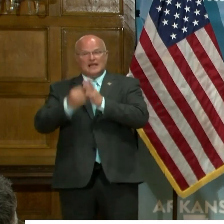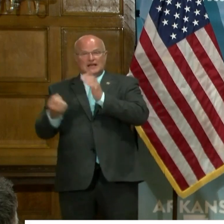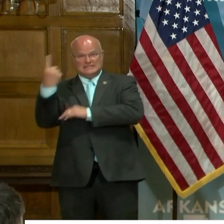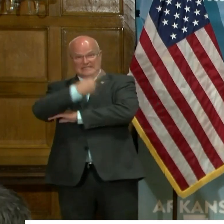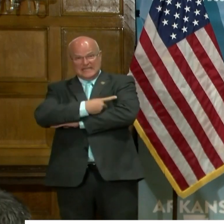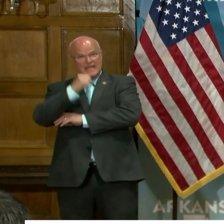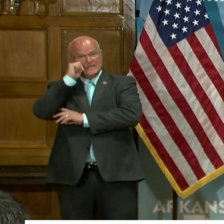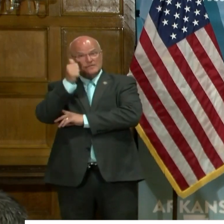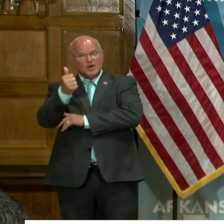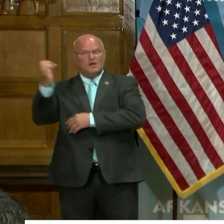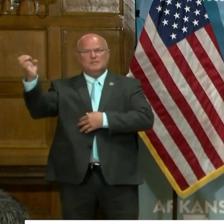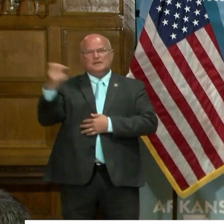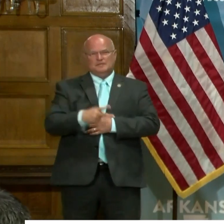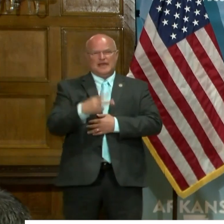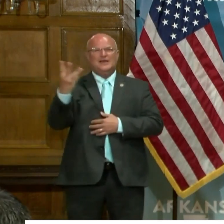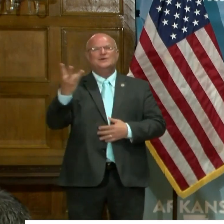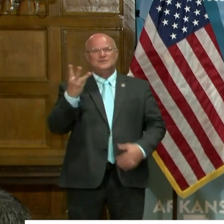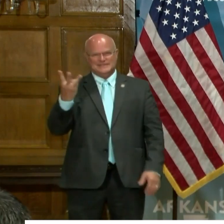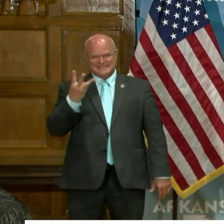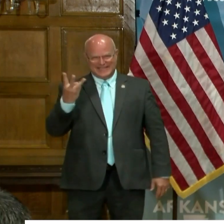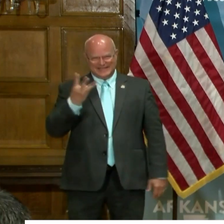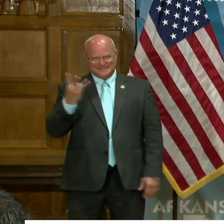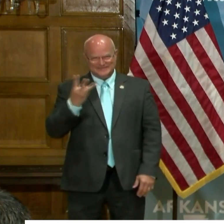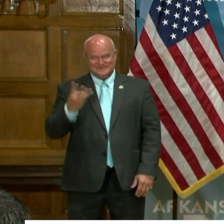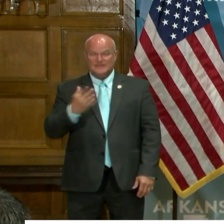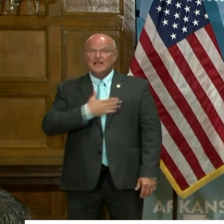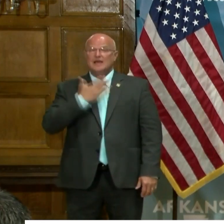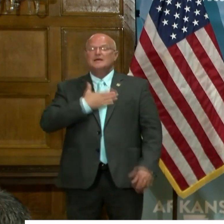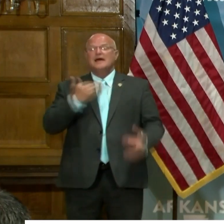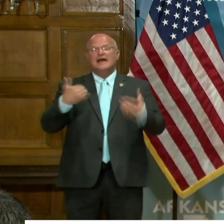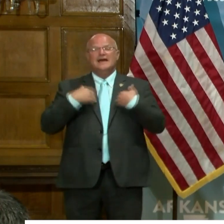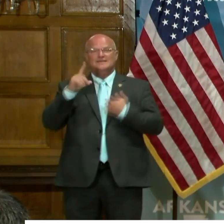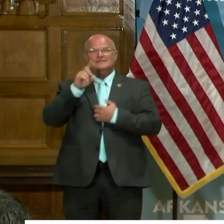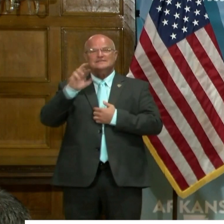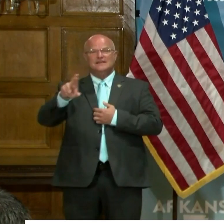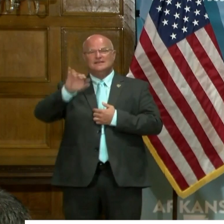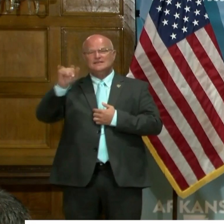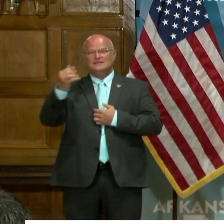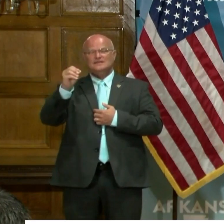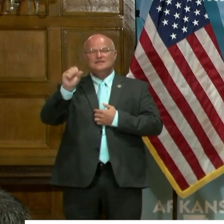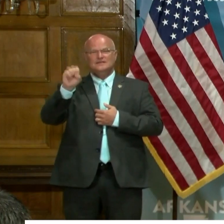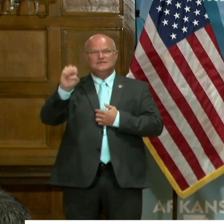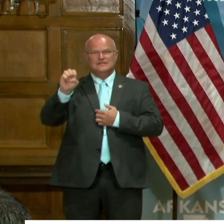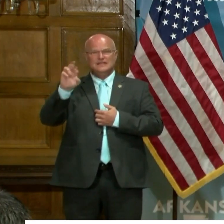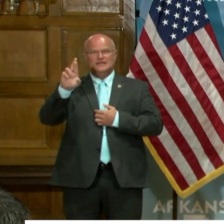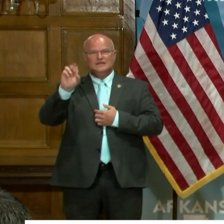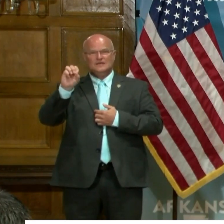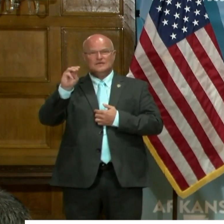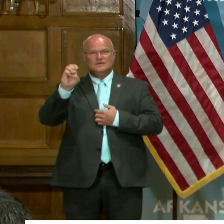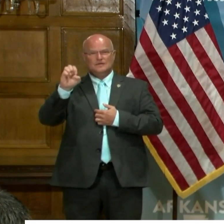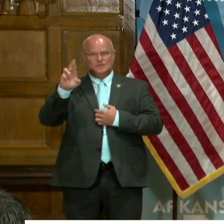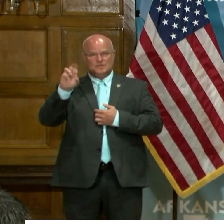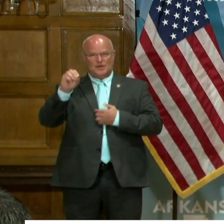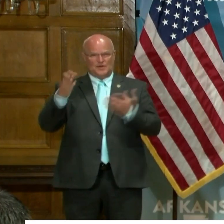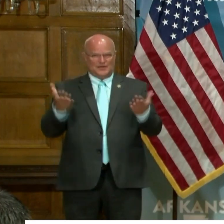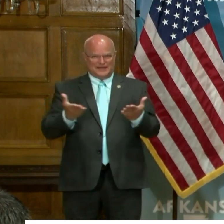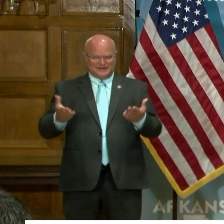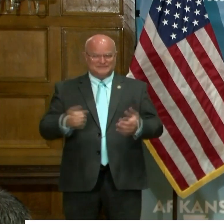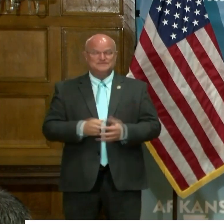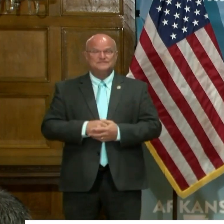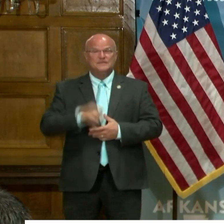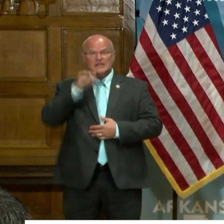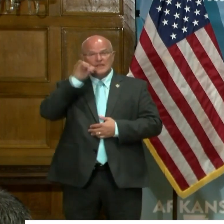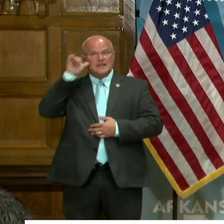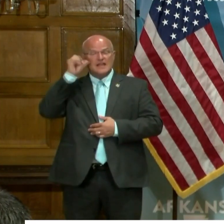today and tomorrow, and will be back Wednesday. I'm glad to have Dr. Jose Romero here. Yesterday, we